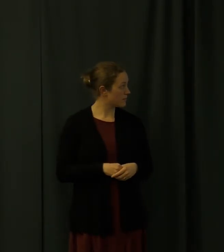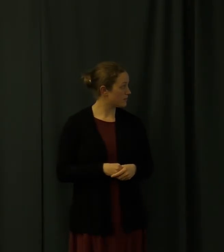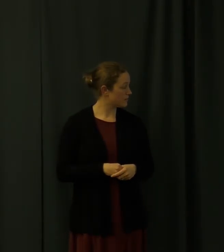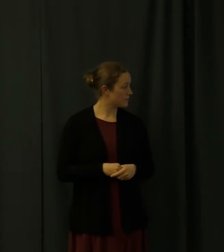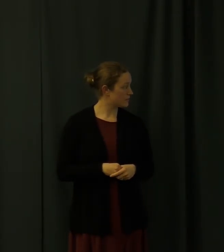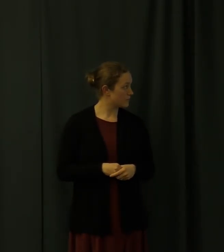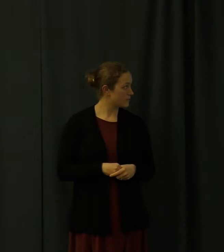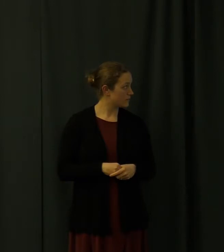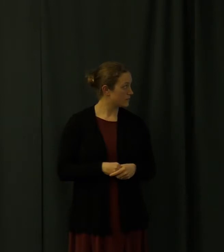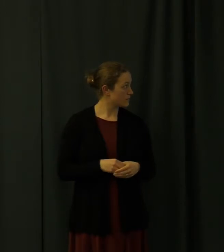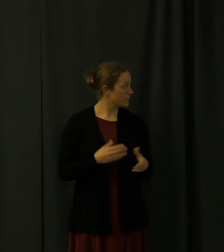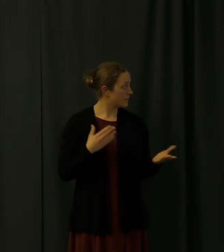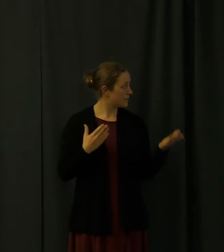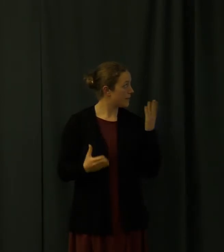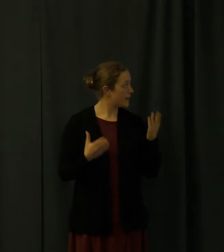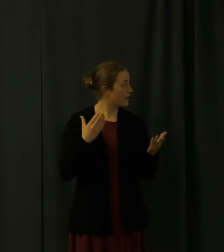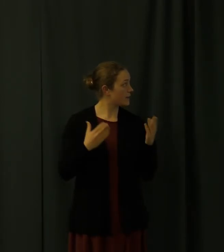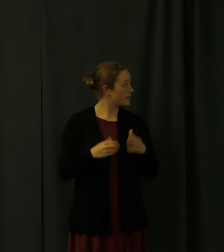Maybe.